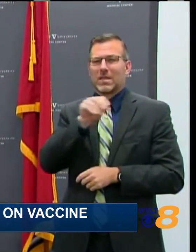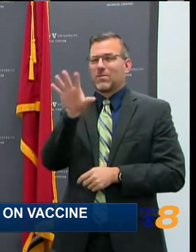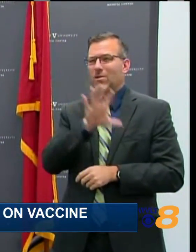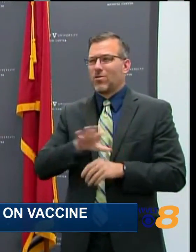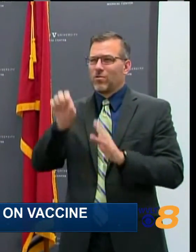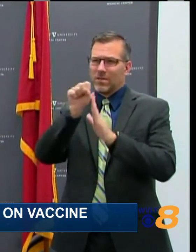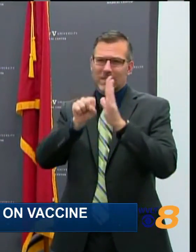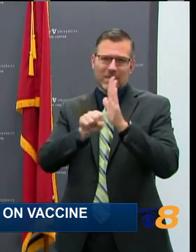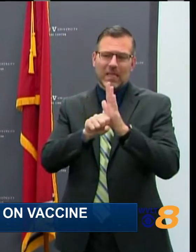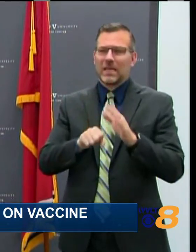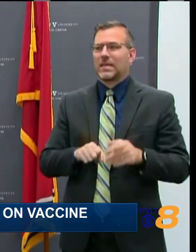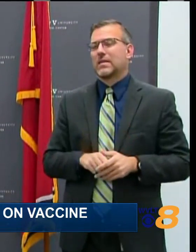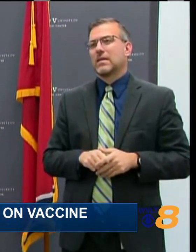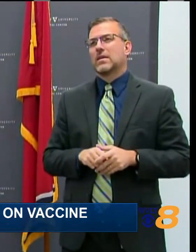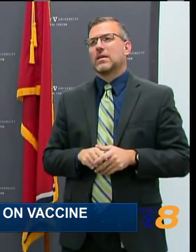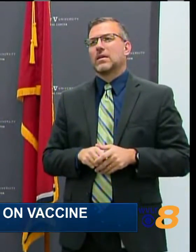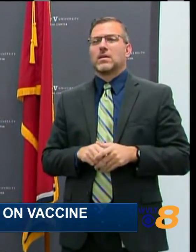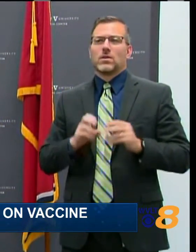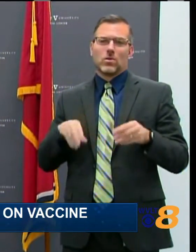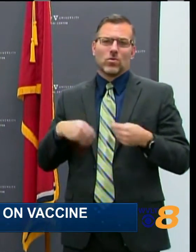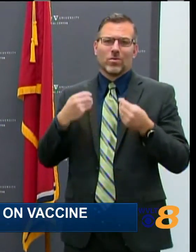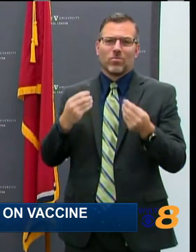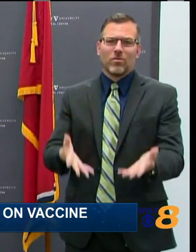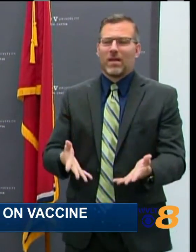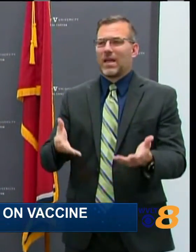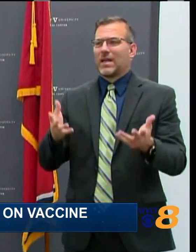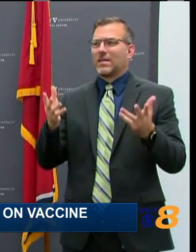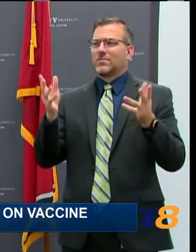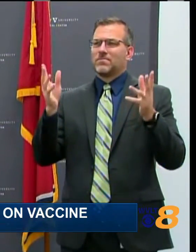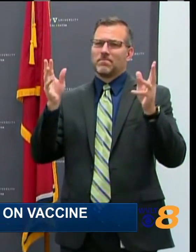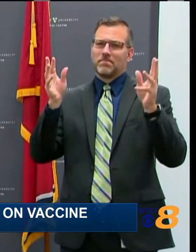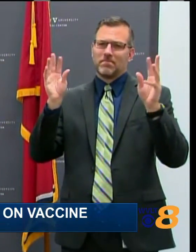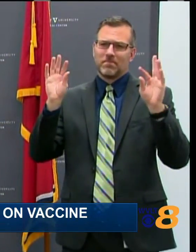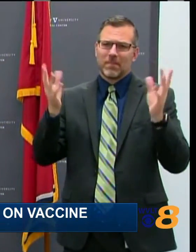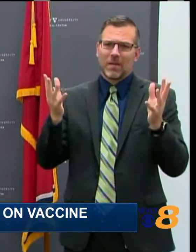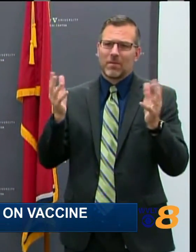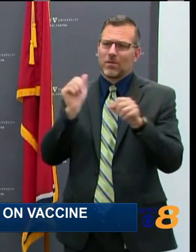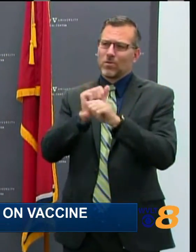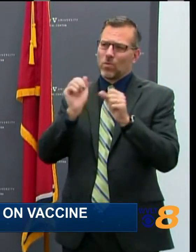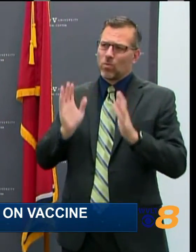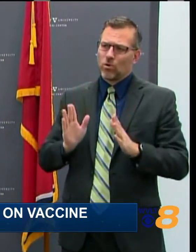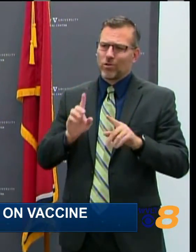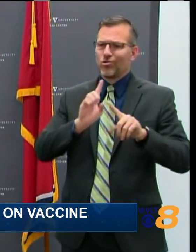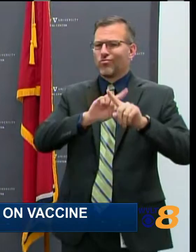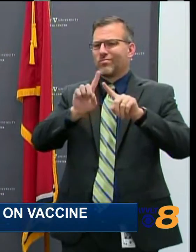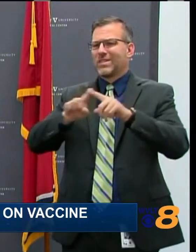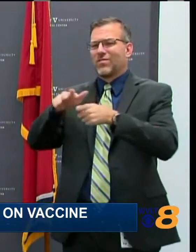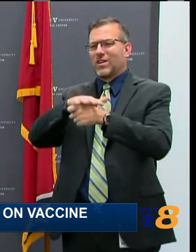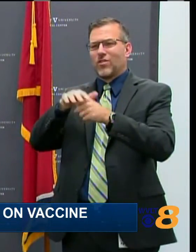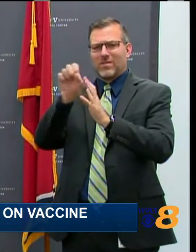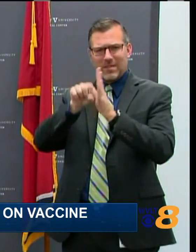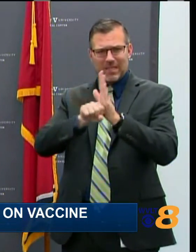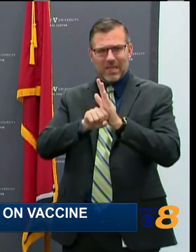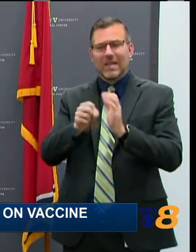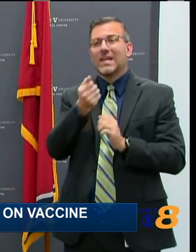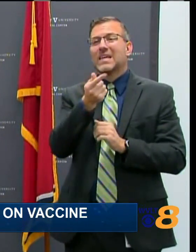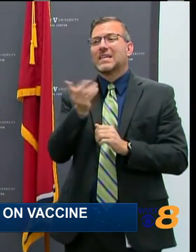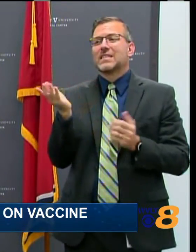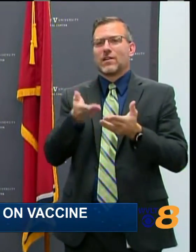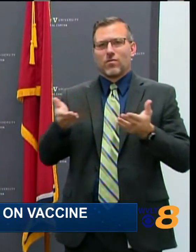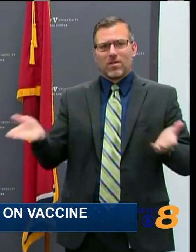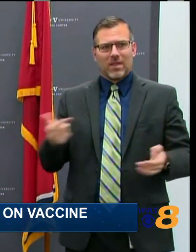National Guard medics to hospitals in different geographic areas of the state. So there are a number of things. We